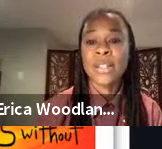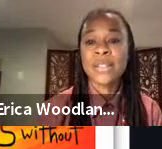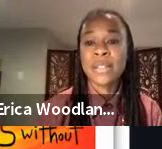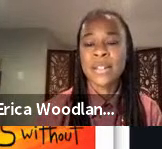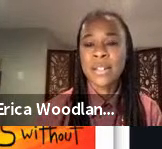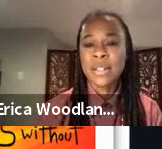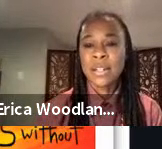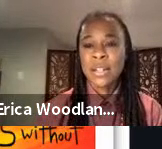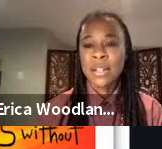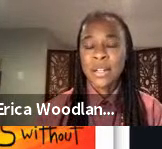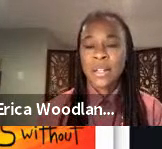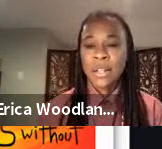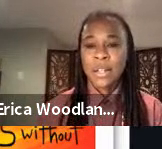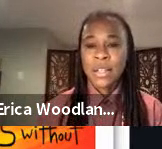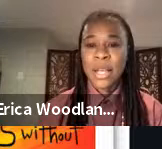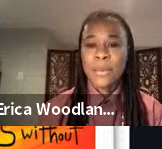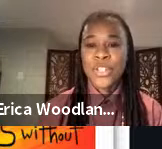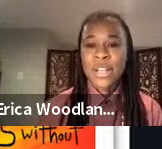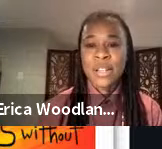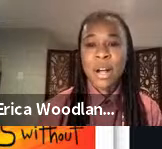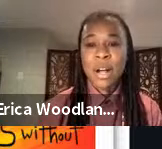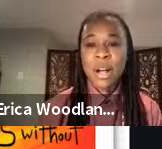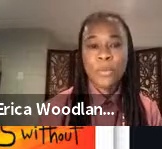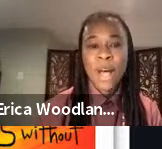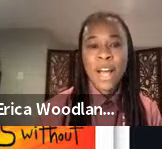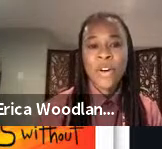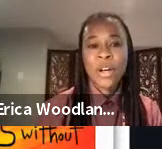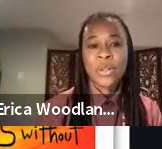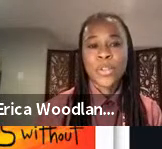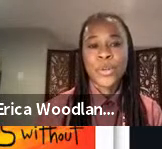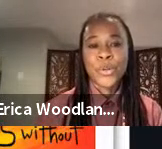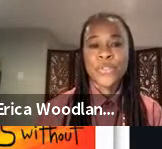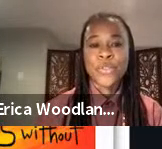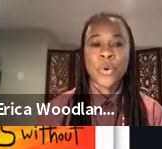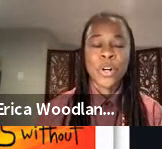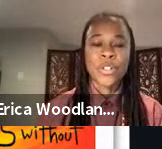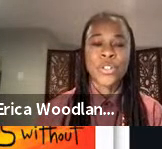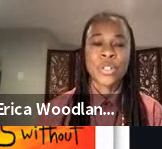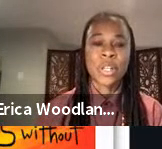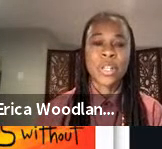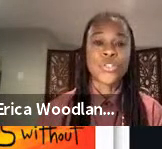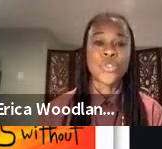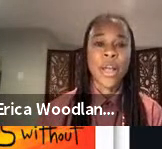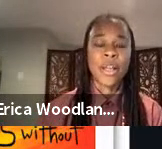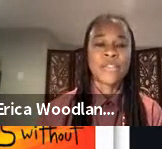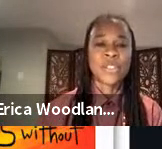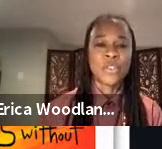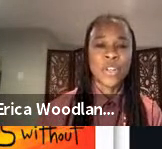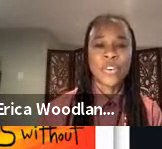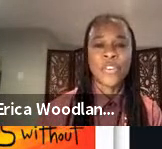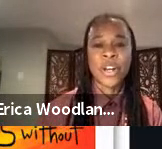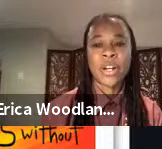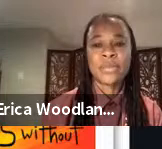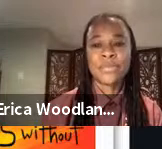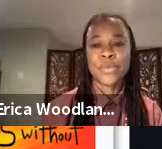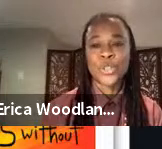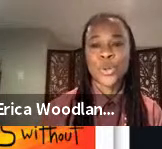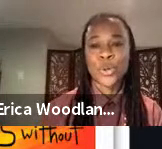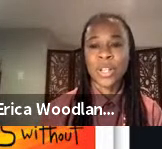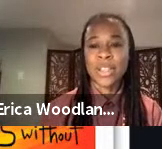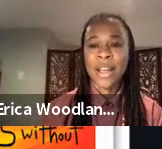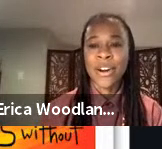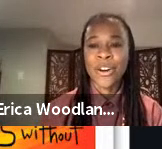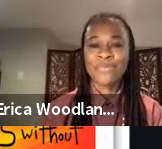political artist. The image has a colorful background with hues of orange and a drawing of Sylvia Rivera